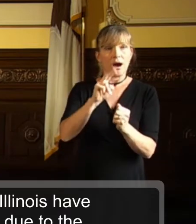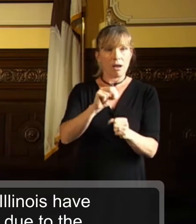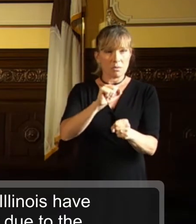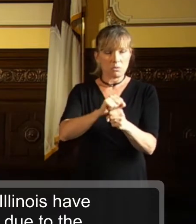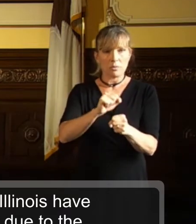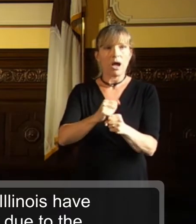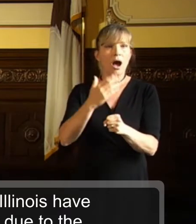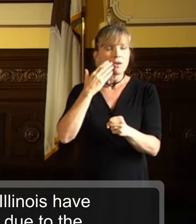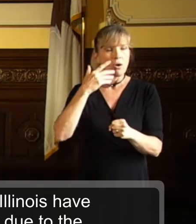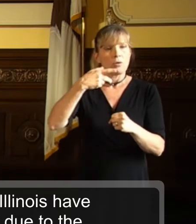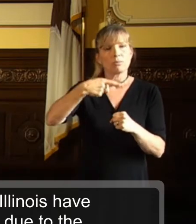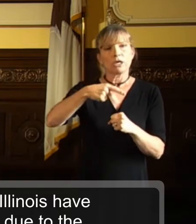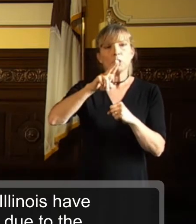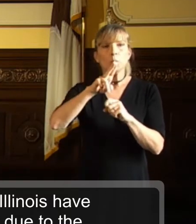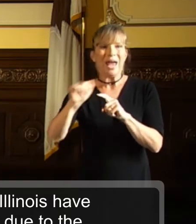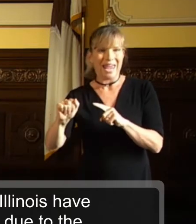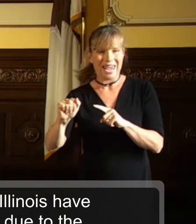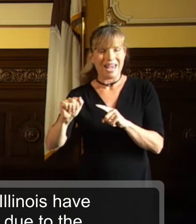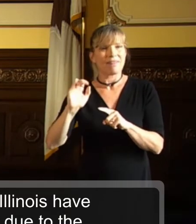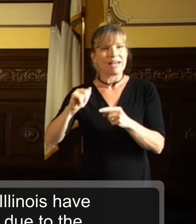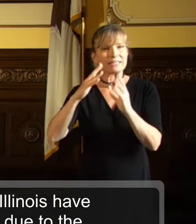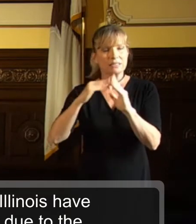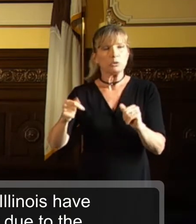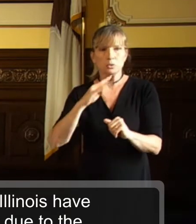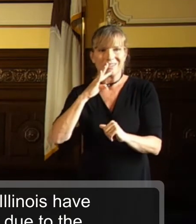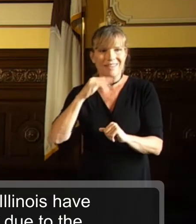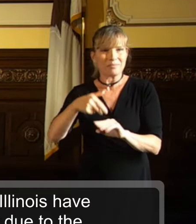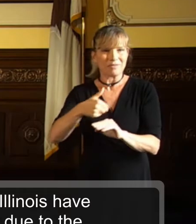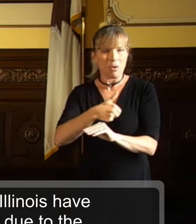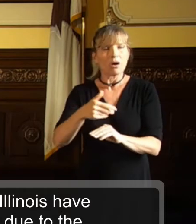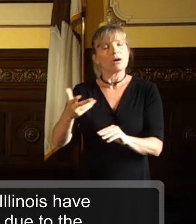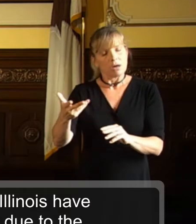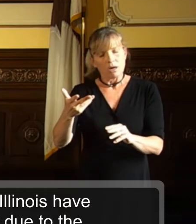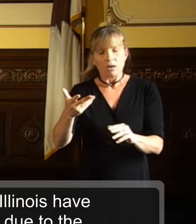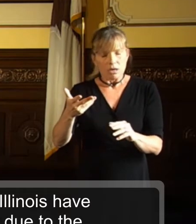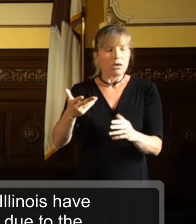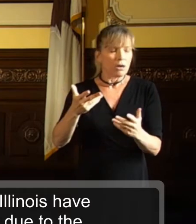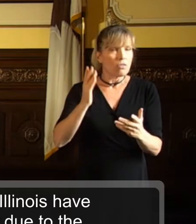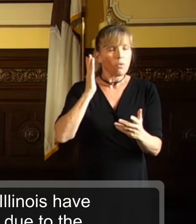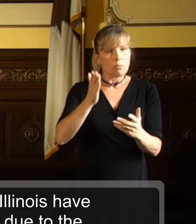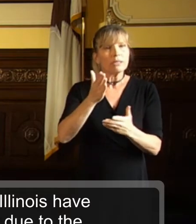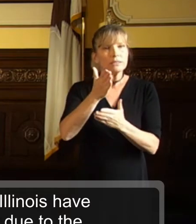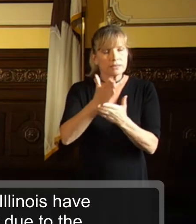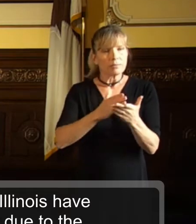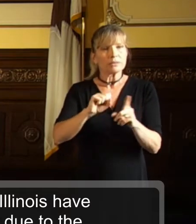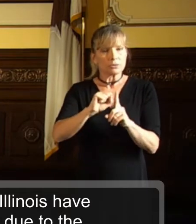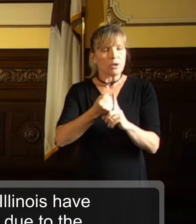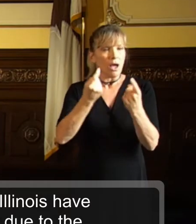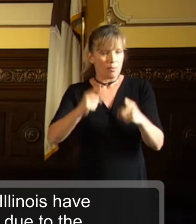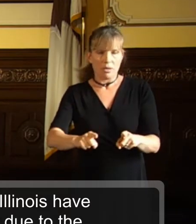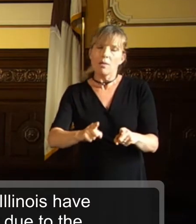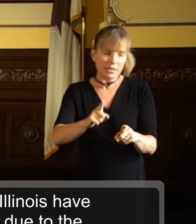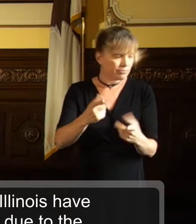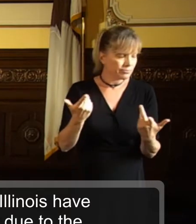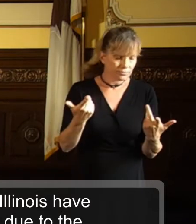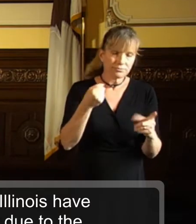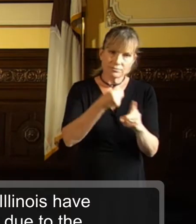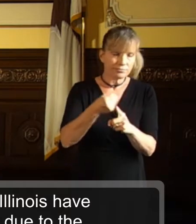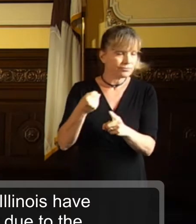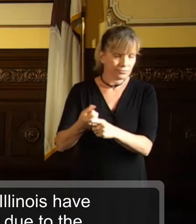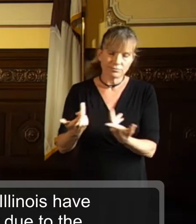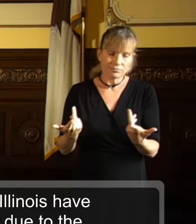and I know the PUA system, as you mentioned, look, there are going to be these circumstances. There have been. It's